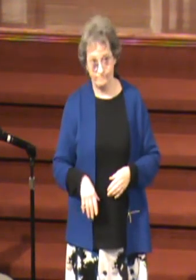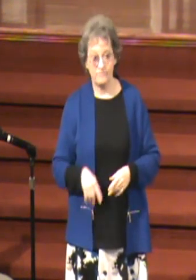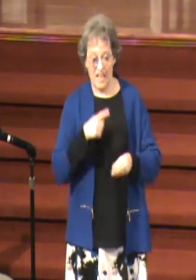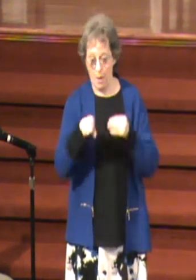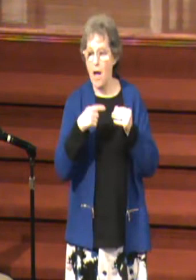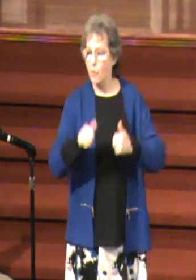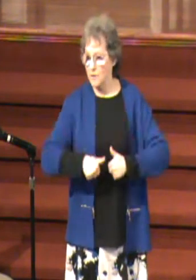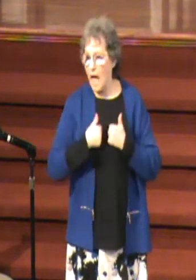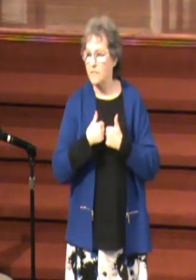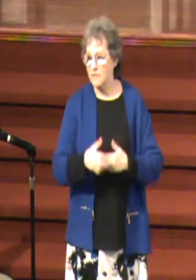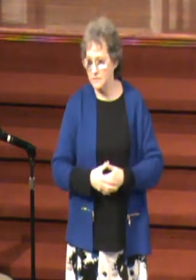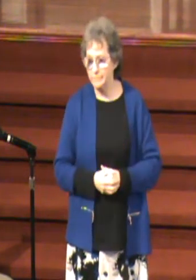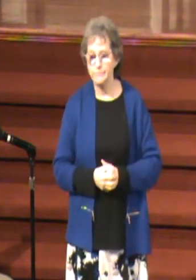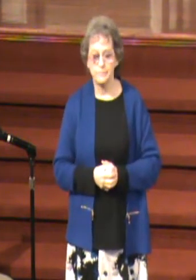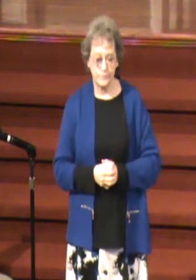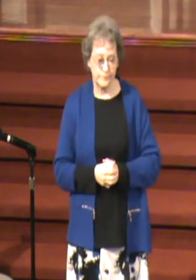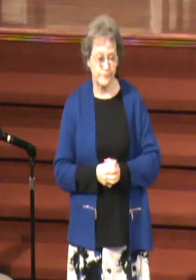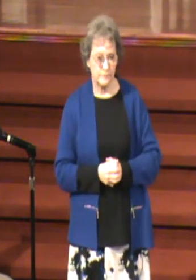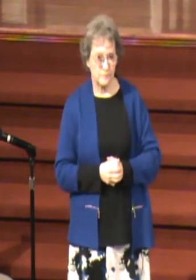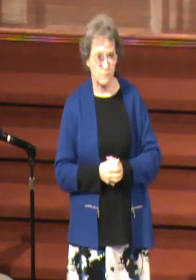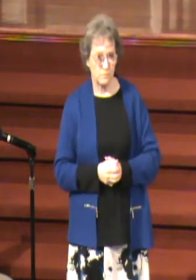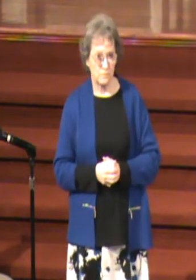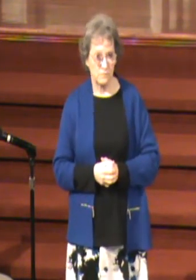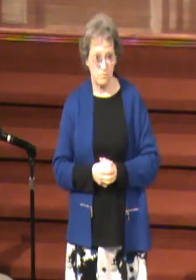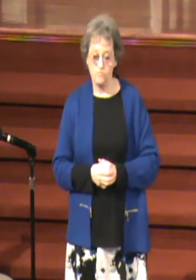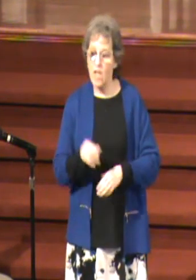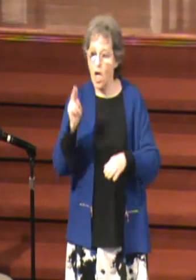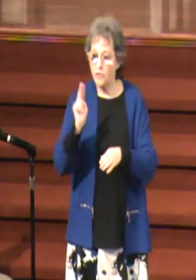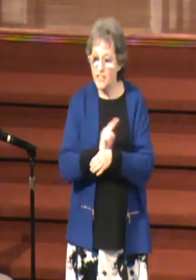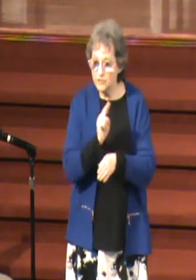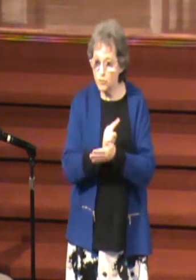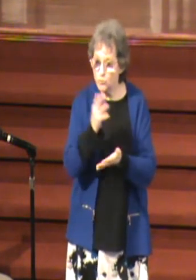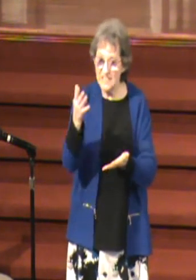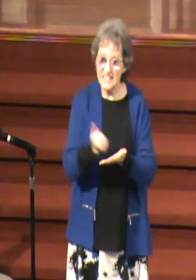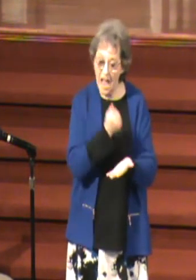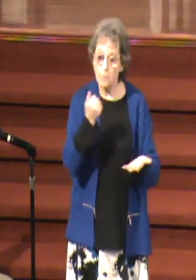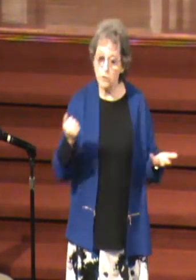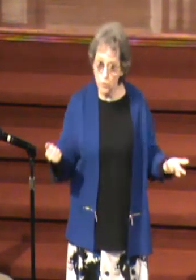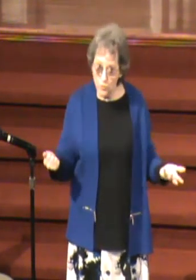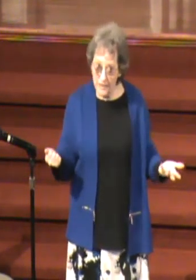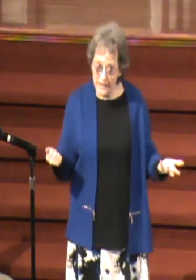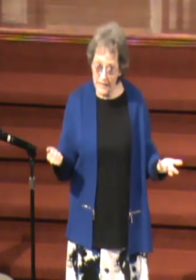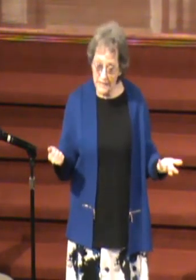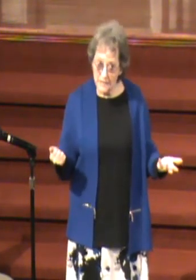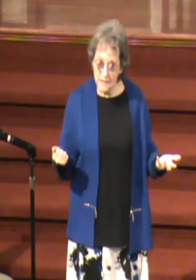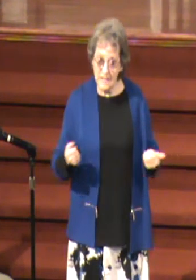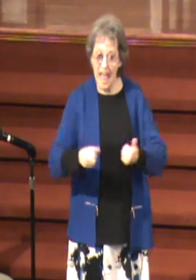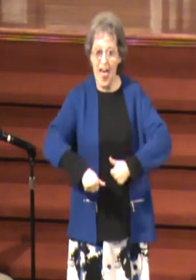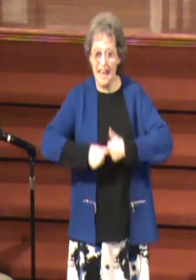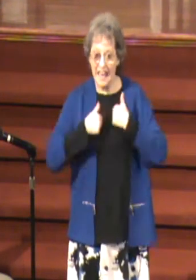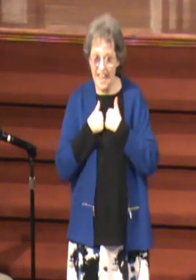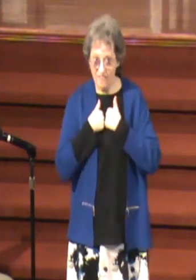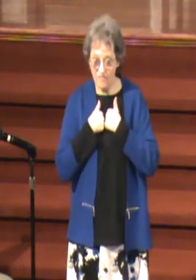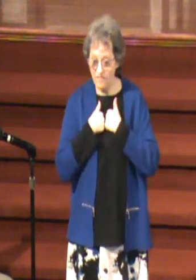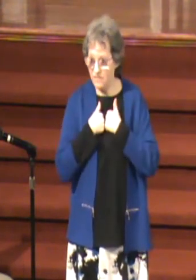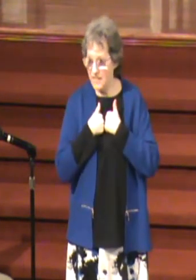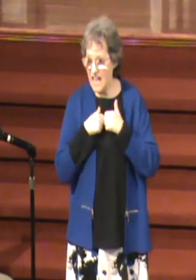life. Let us take these opportunities and live how Antionette would